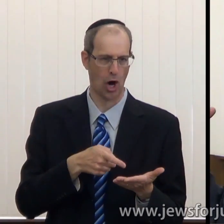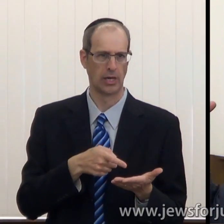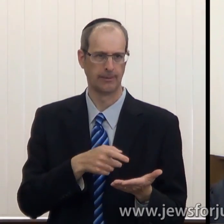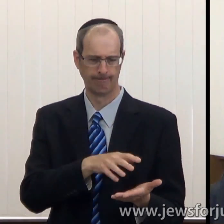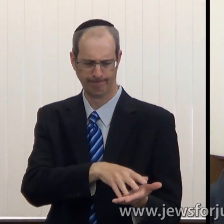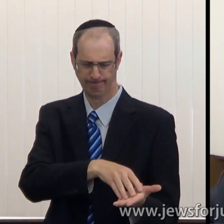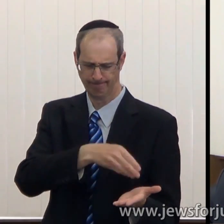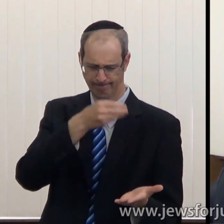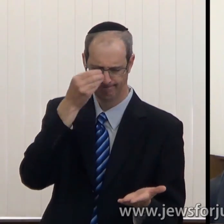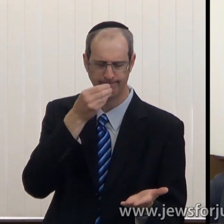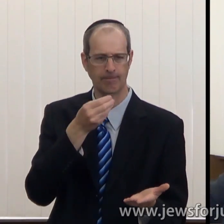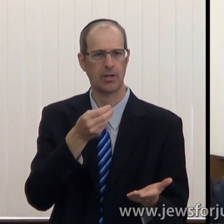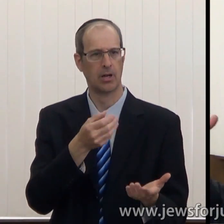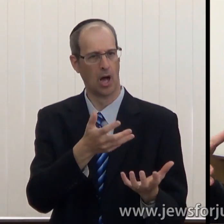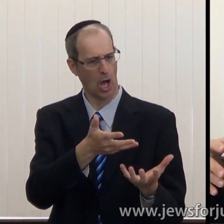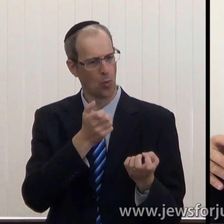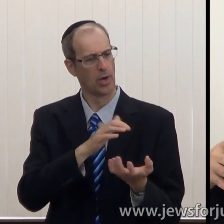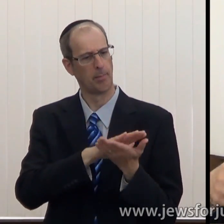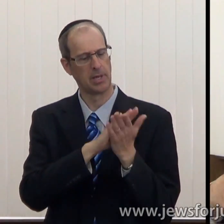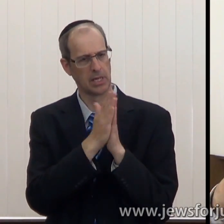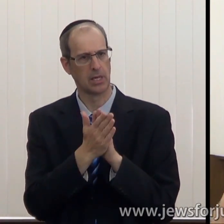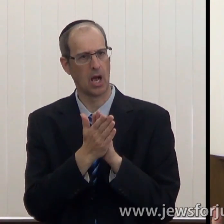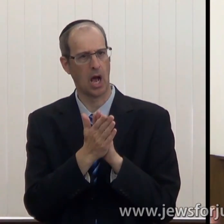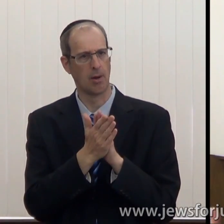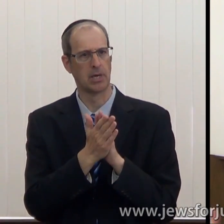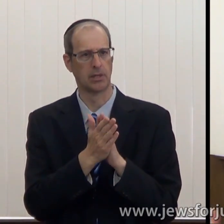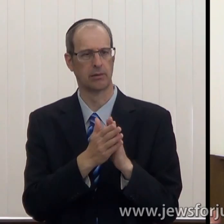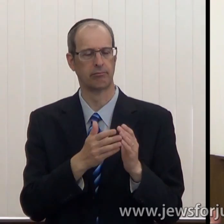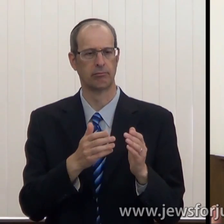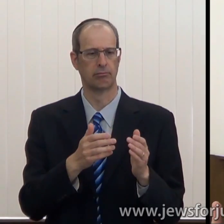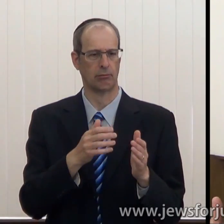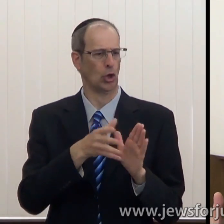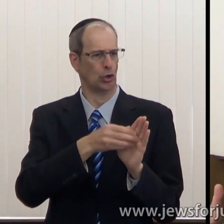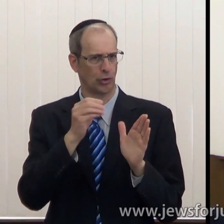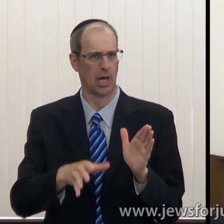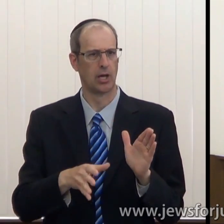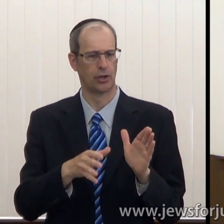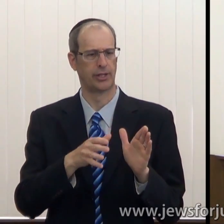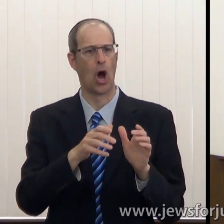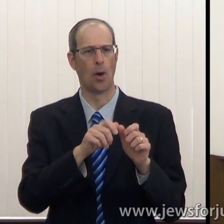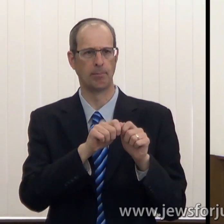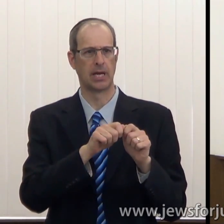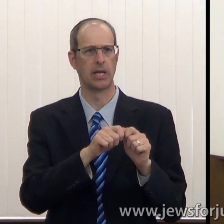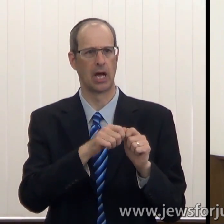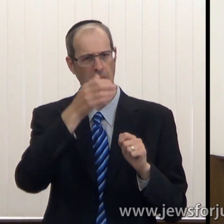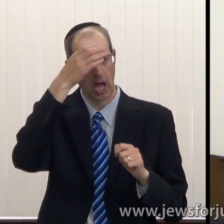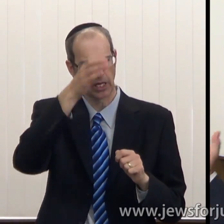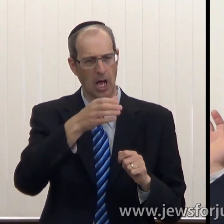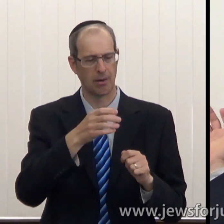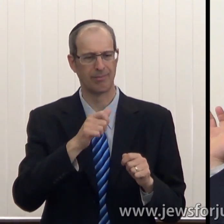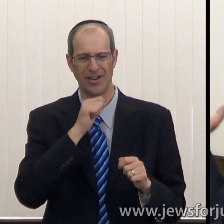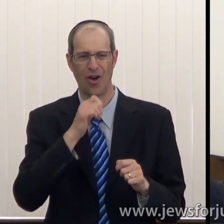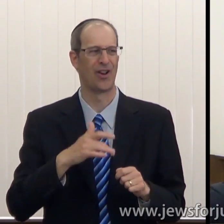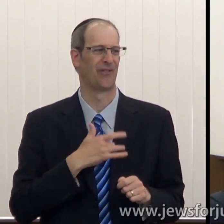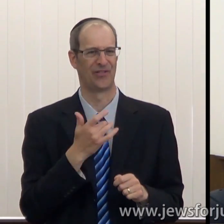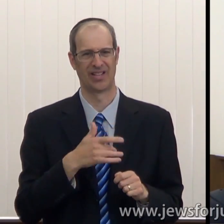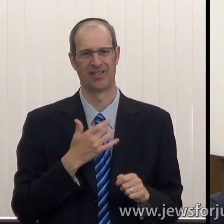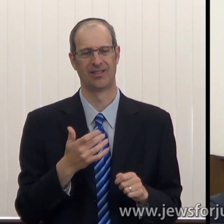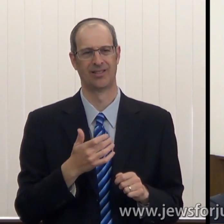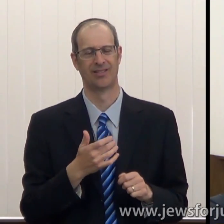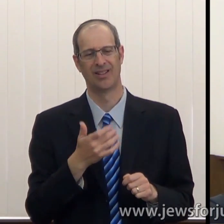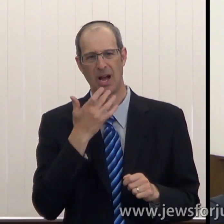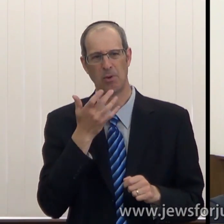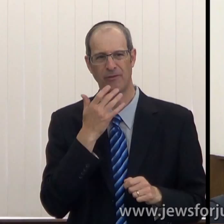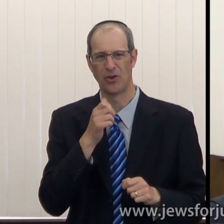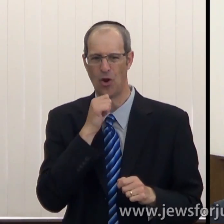I want to learn. I want to become a Talmud Chacham, but I often don't always feel like it. I'd rather just not have to work